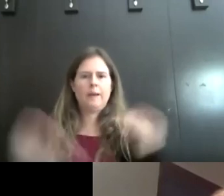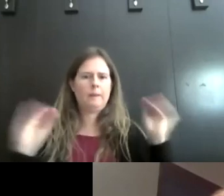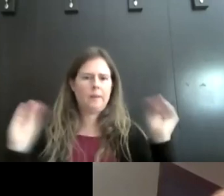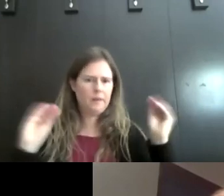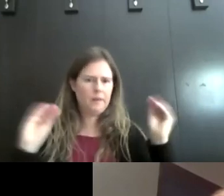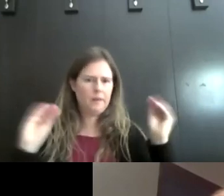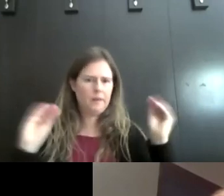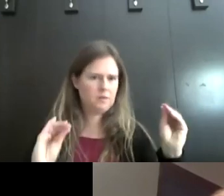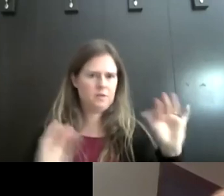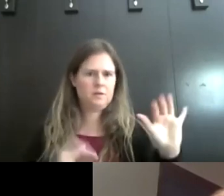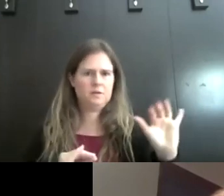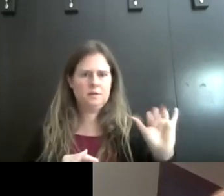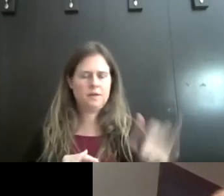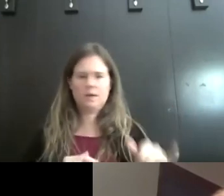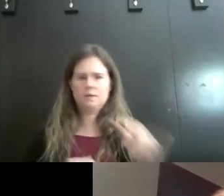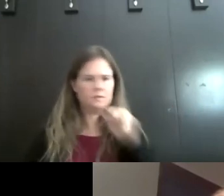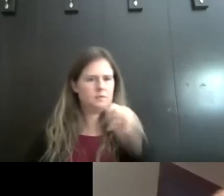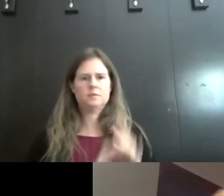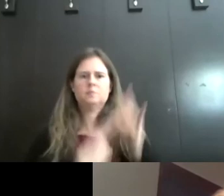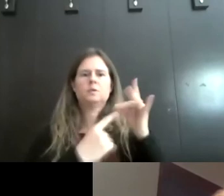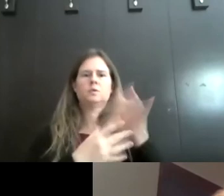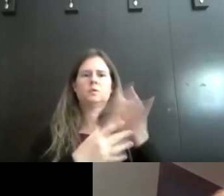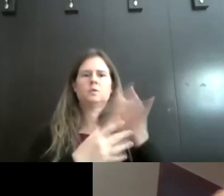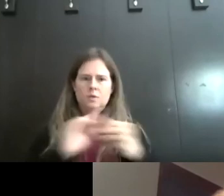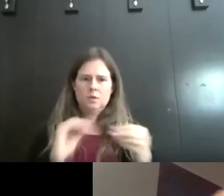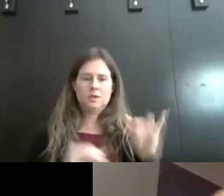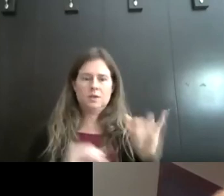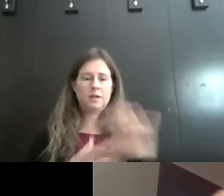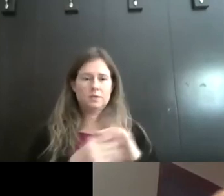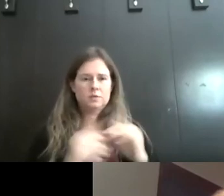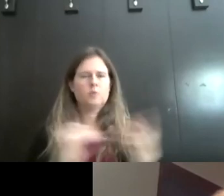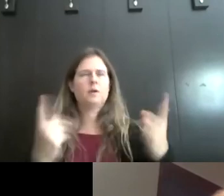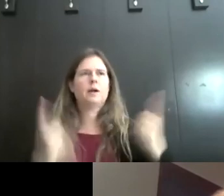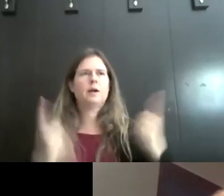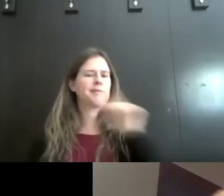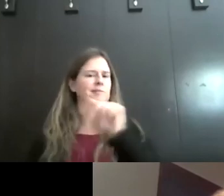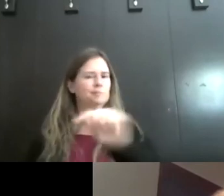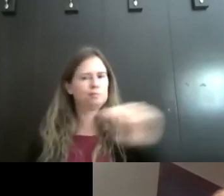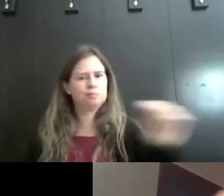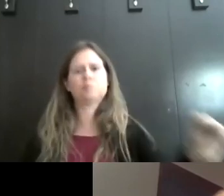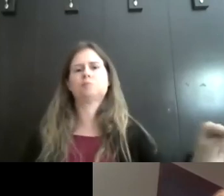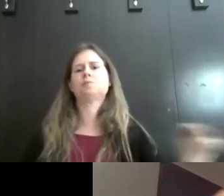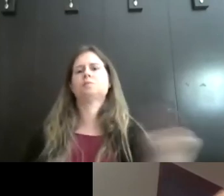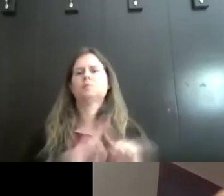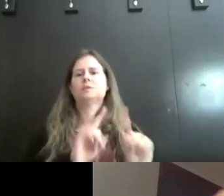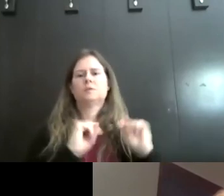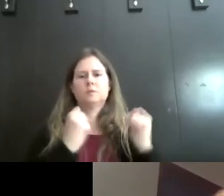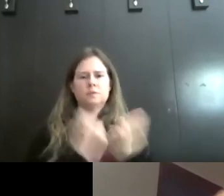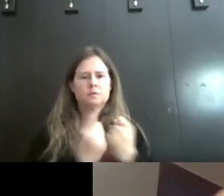that's not a unique story. That story happened to thousands of California tribal people.